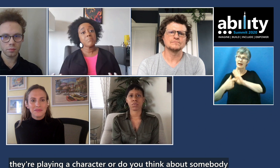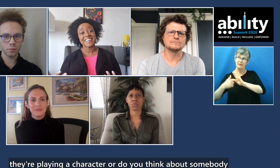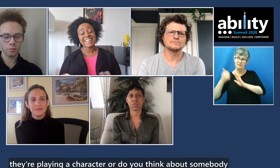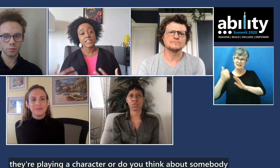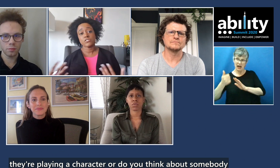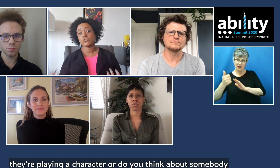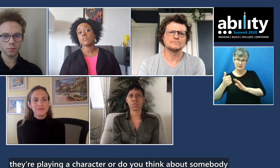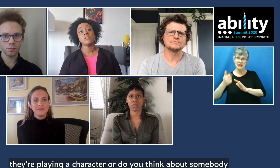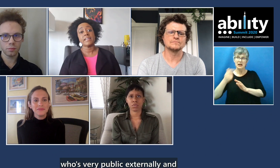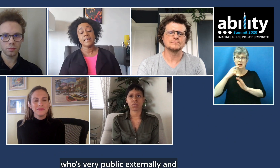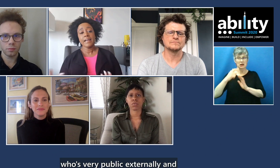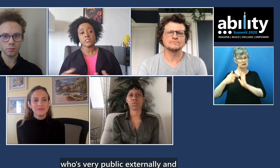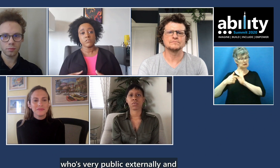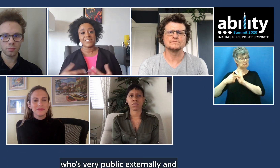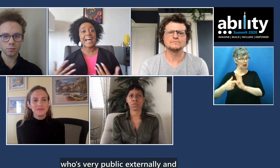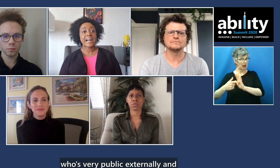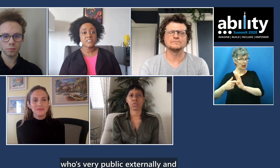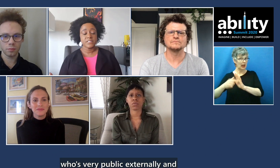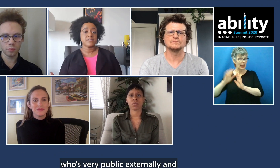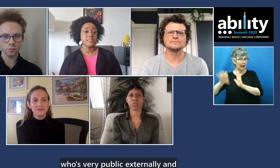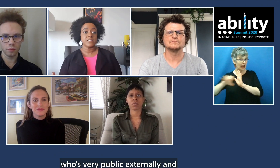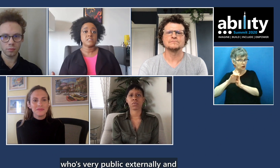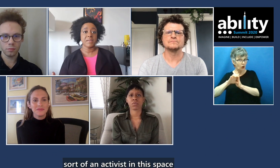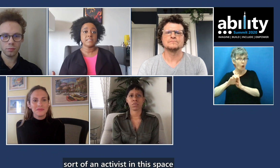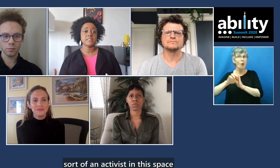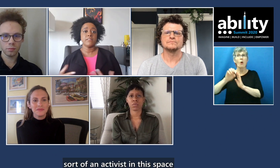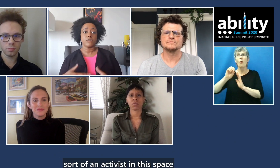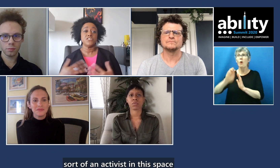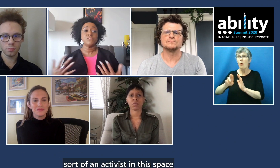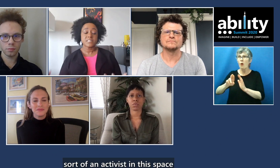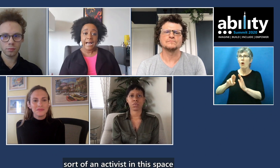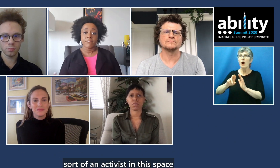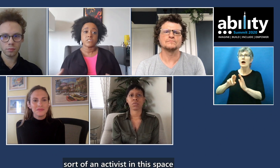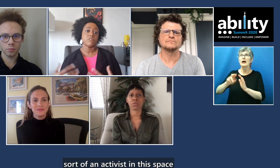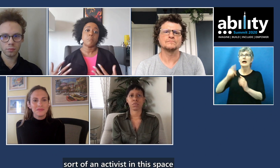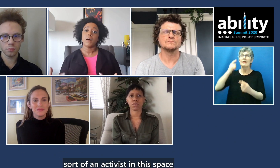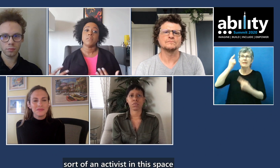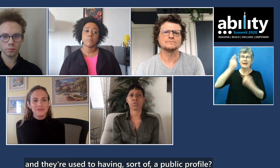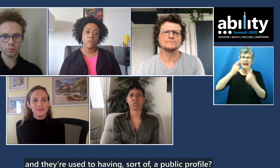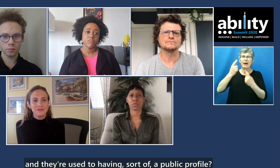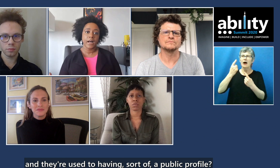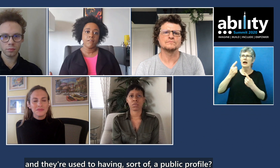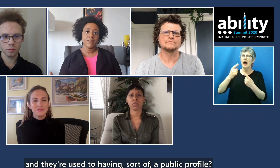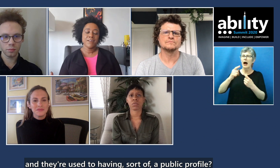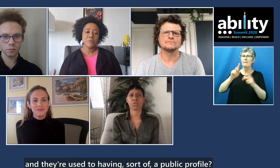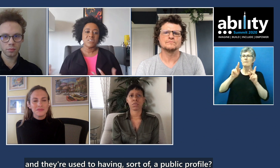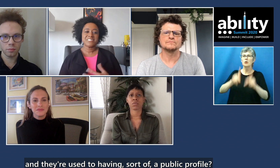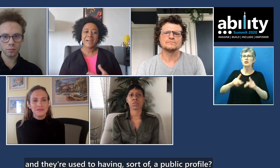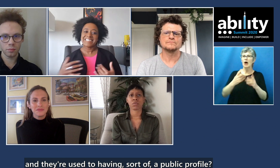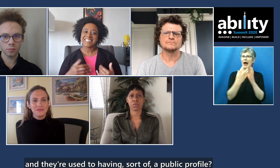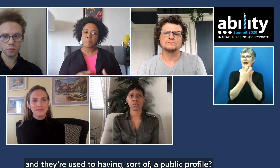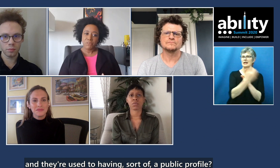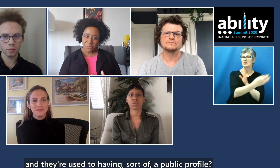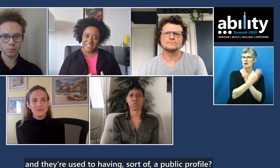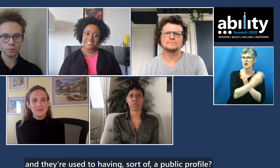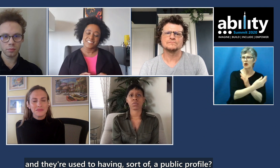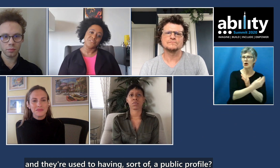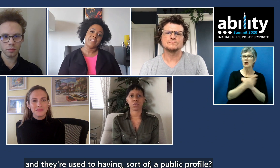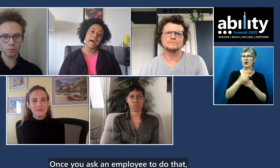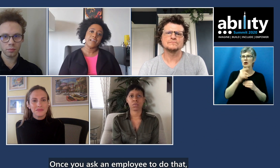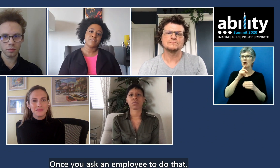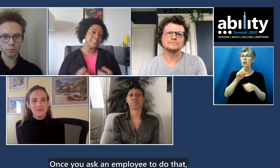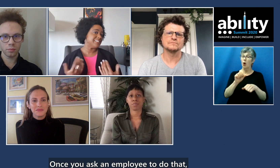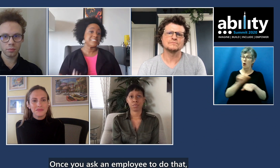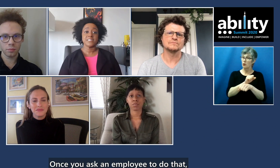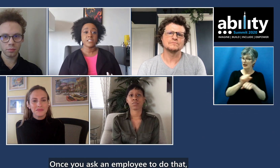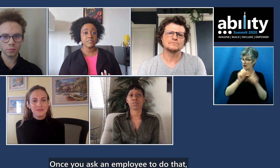who's very public externally and sort of an activist in this space, and they're used to having sort of a public profile. Once you ask an employee to